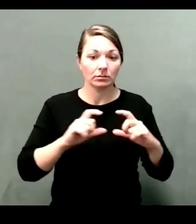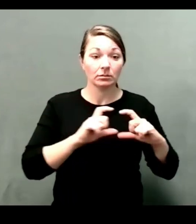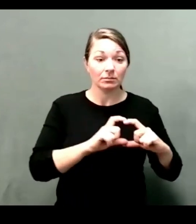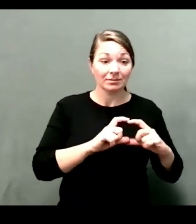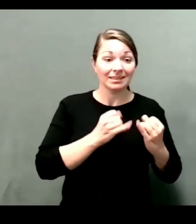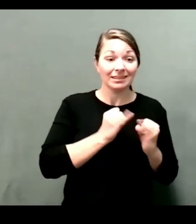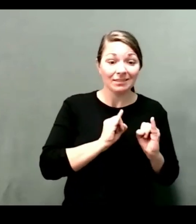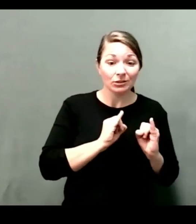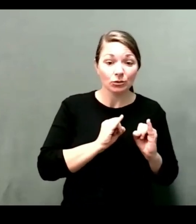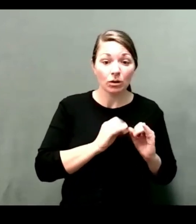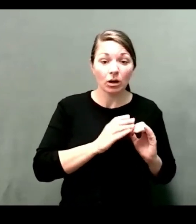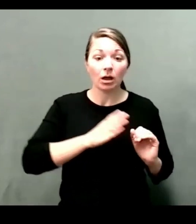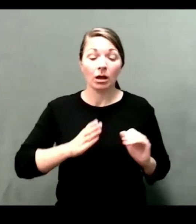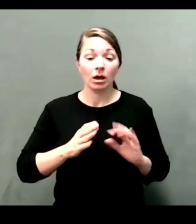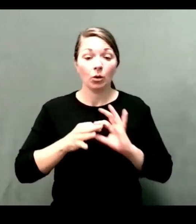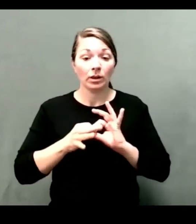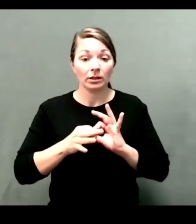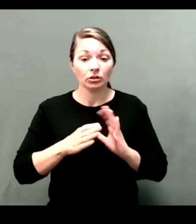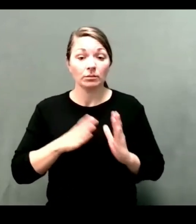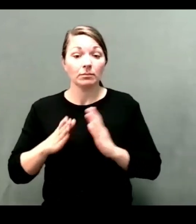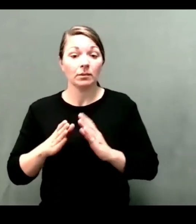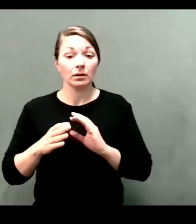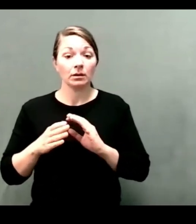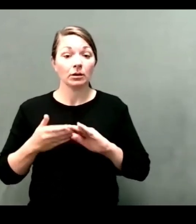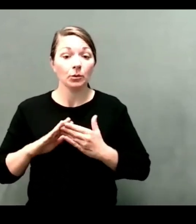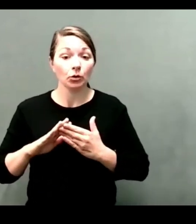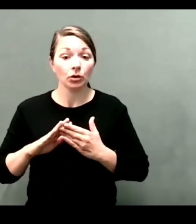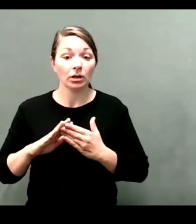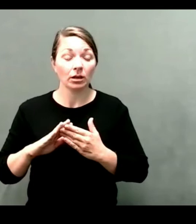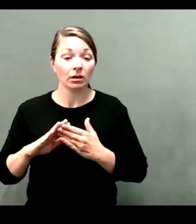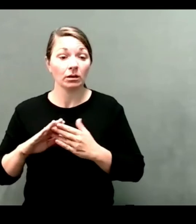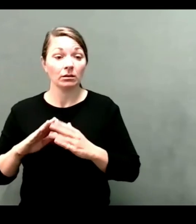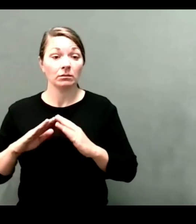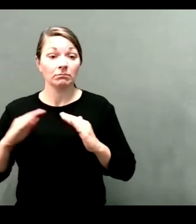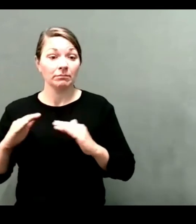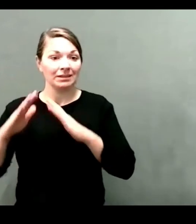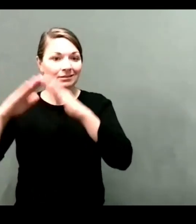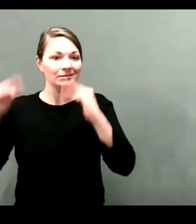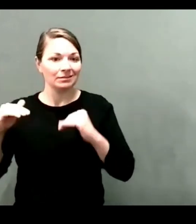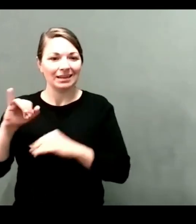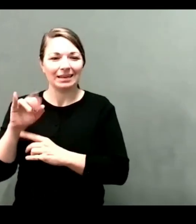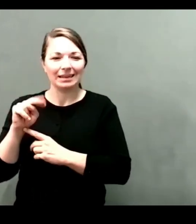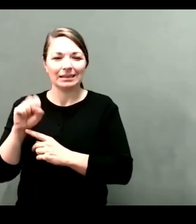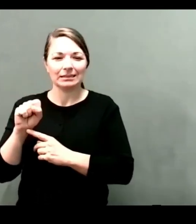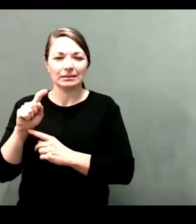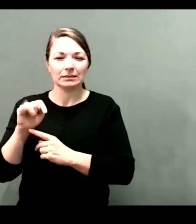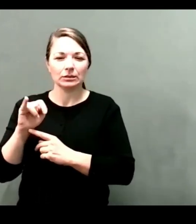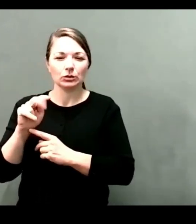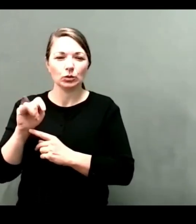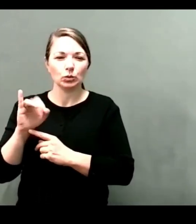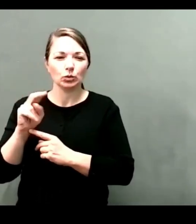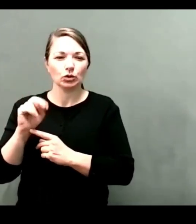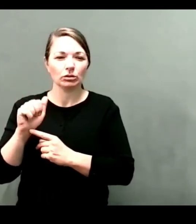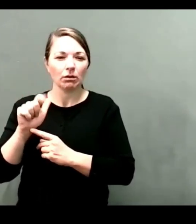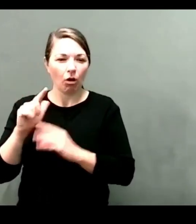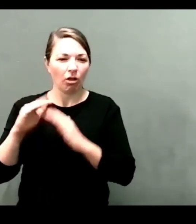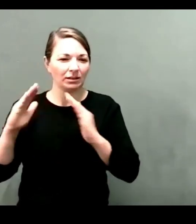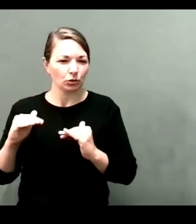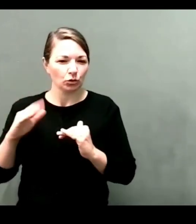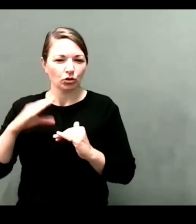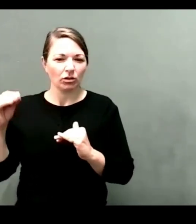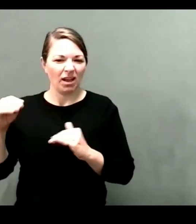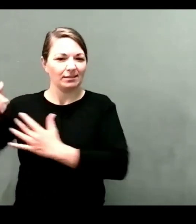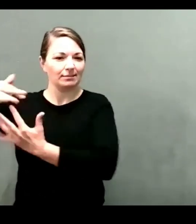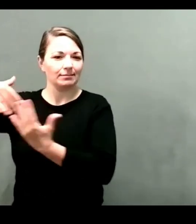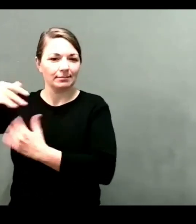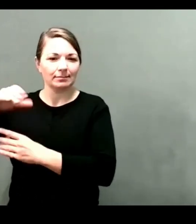the relationship level, community, institutional, and societal levels here. And we know that oppression can be present in any of those situations.